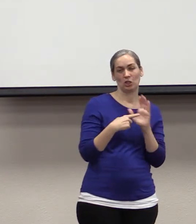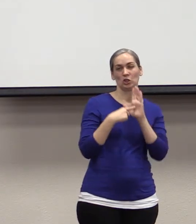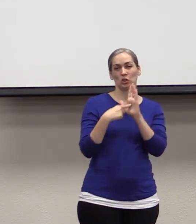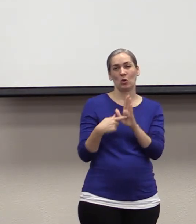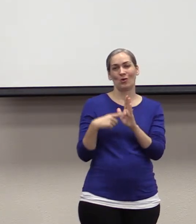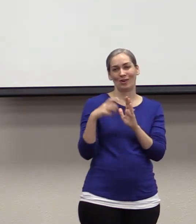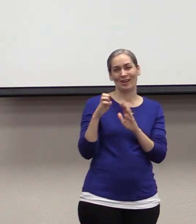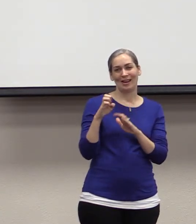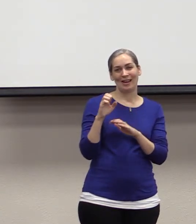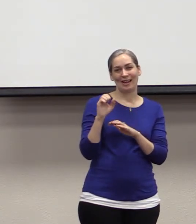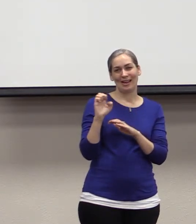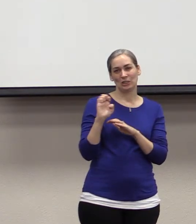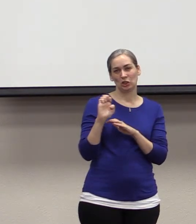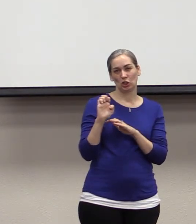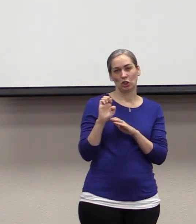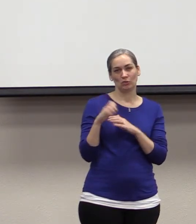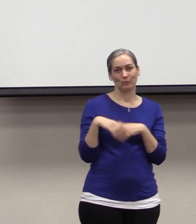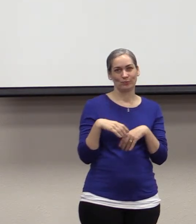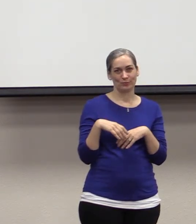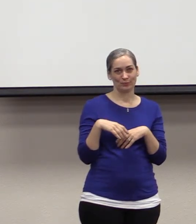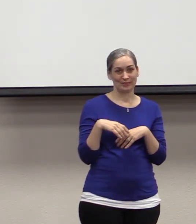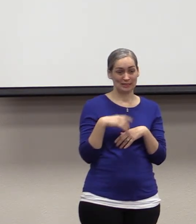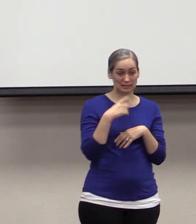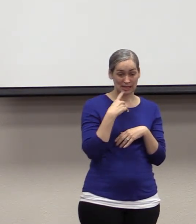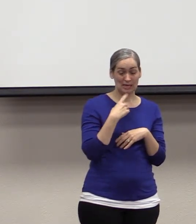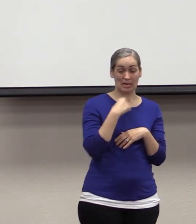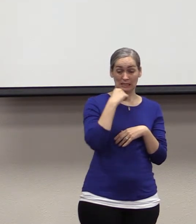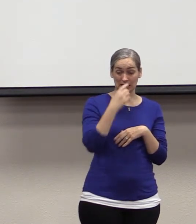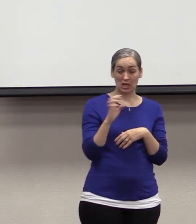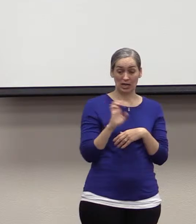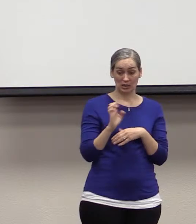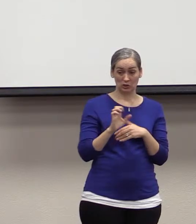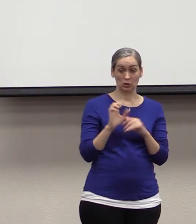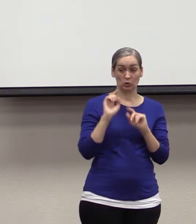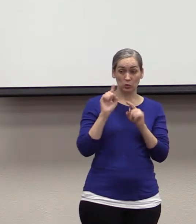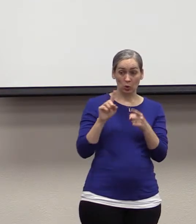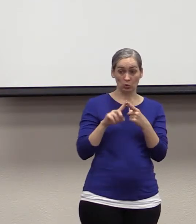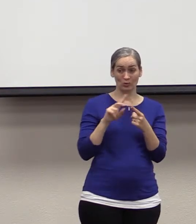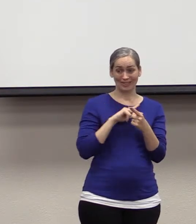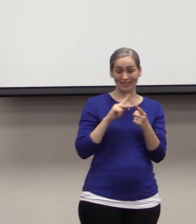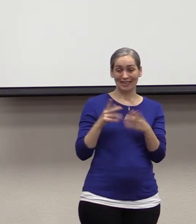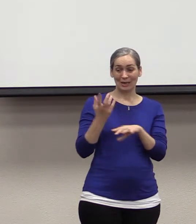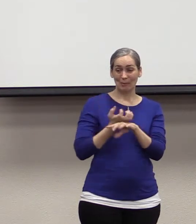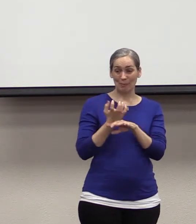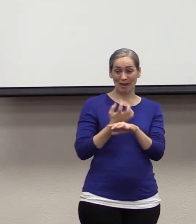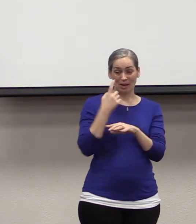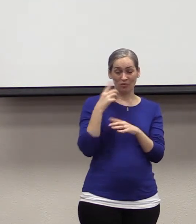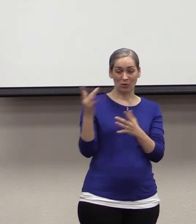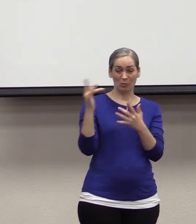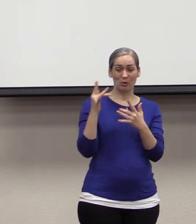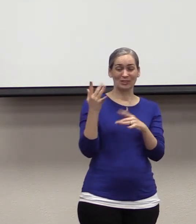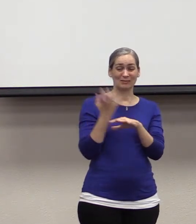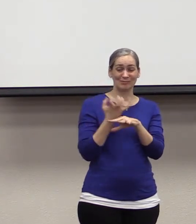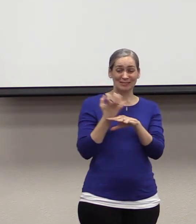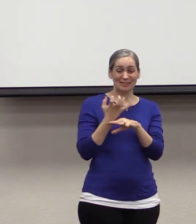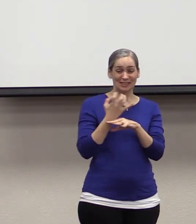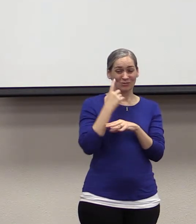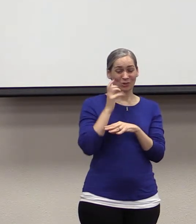he told him to instruct her to go into the king's presence to beg for mercy and plead with him for her